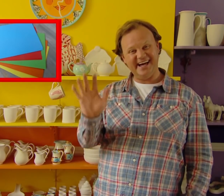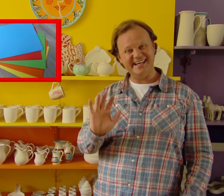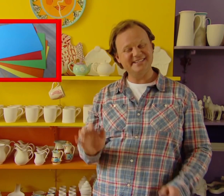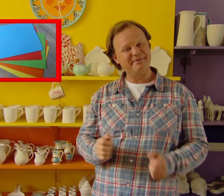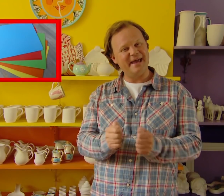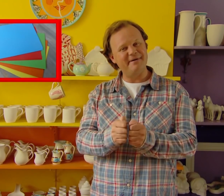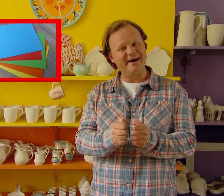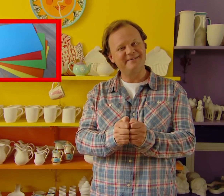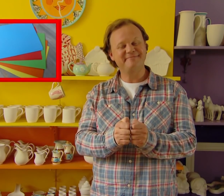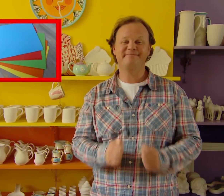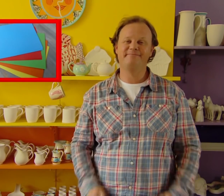coloured paper.